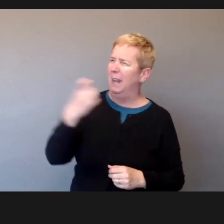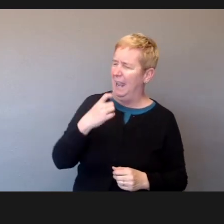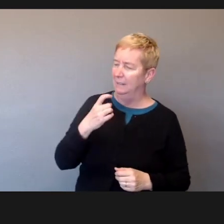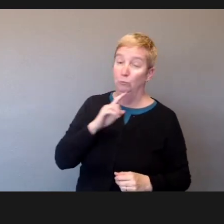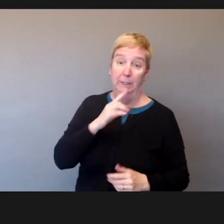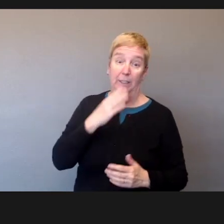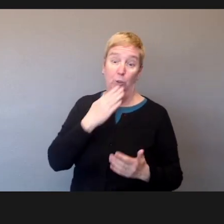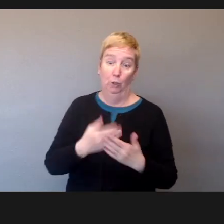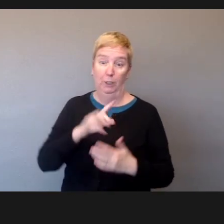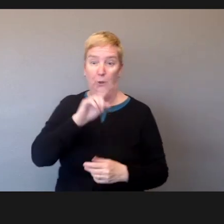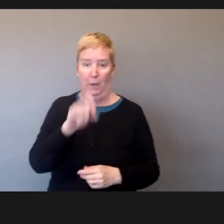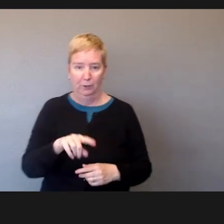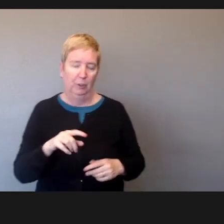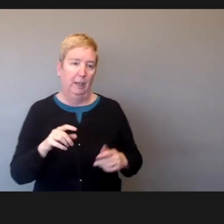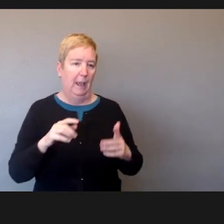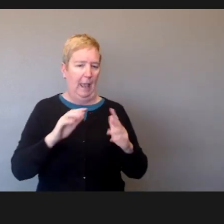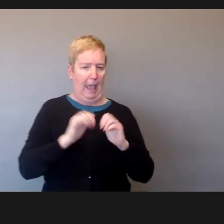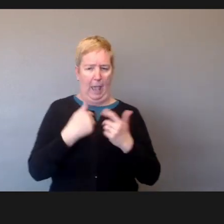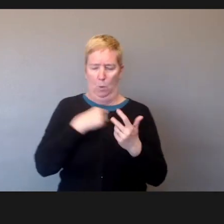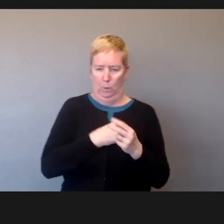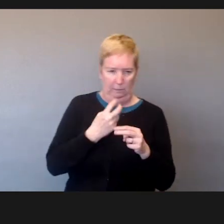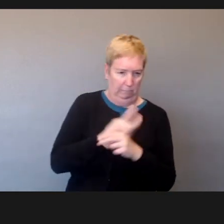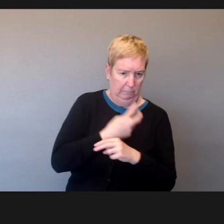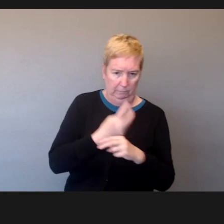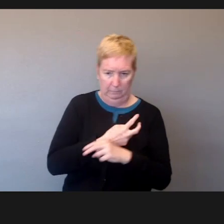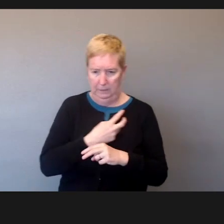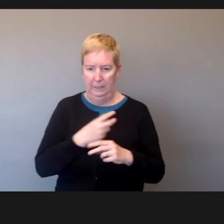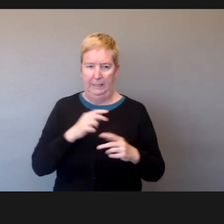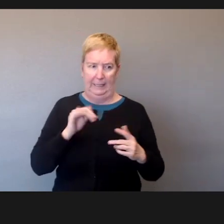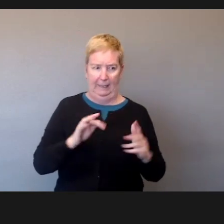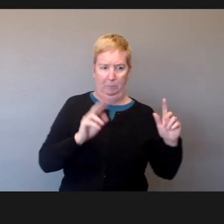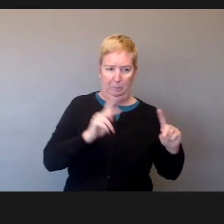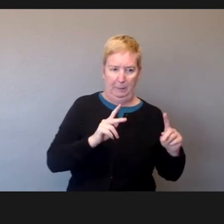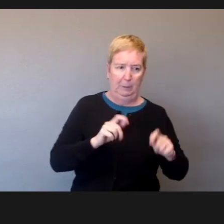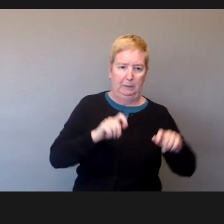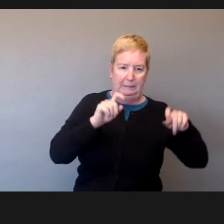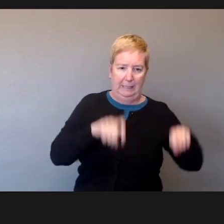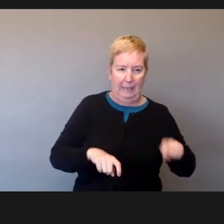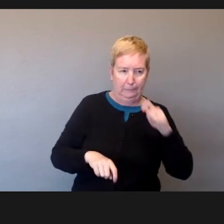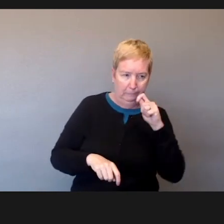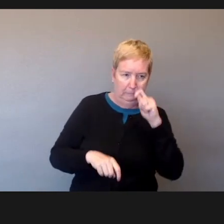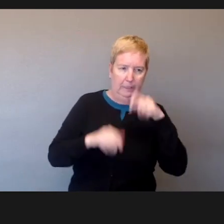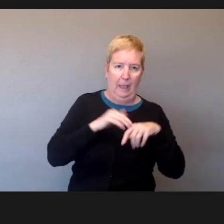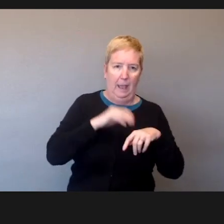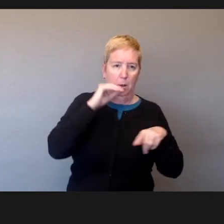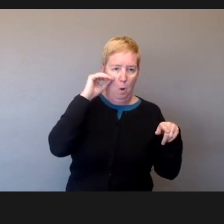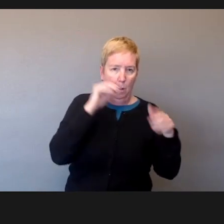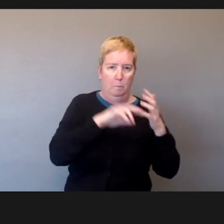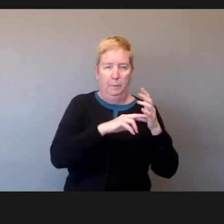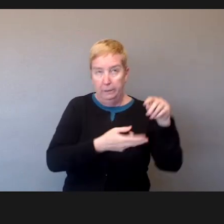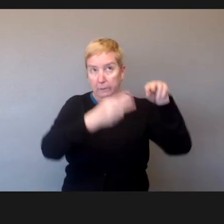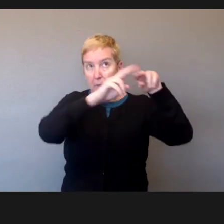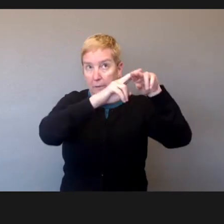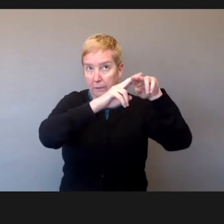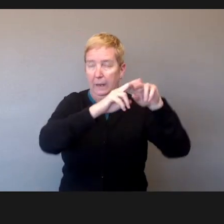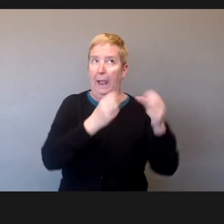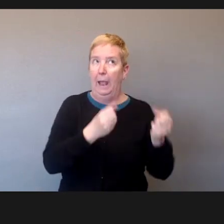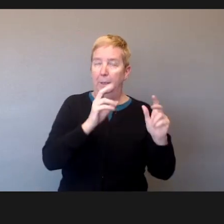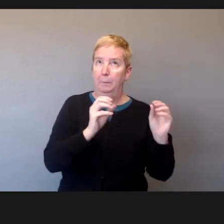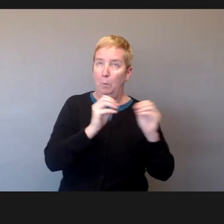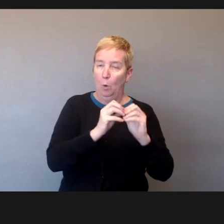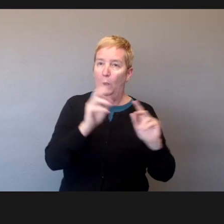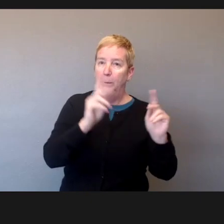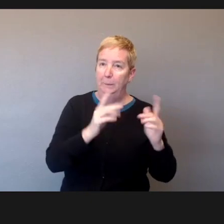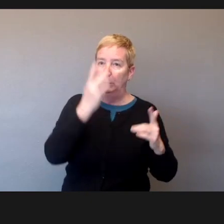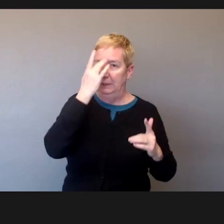is the correction factor for people doing testing at home? And how many more cases are there that we don't know about? And